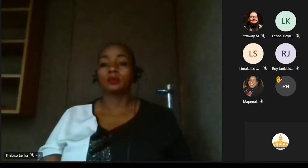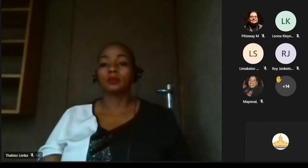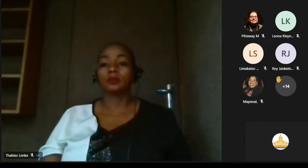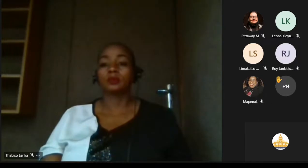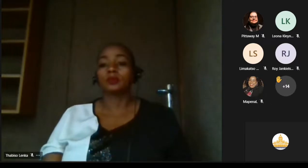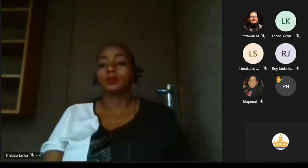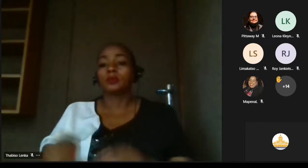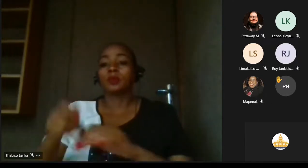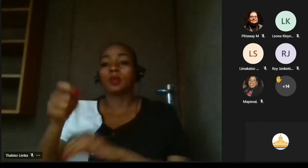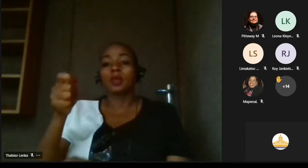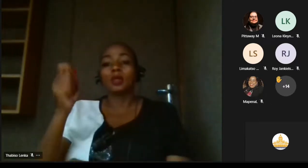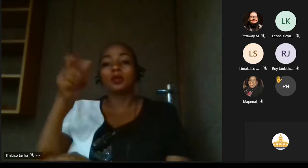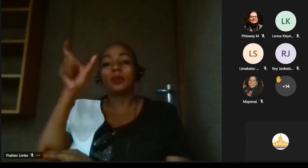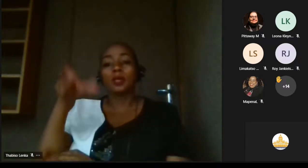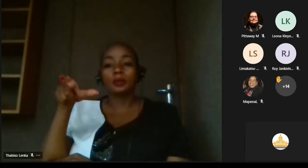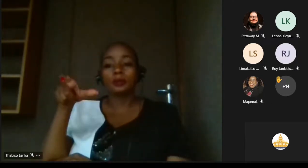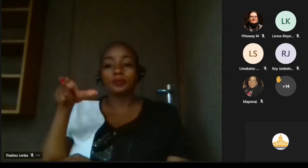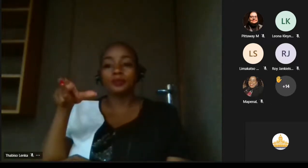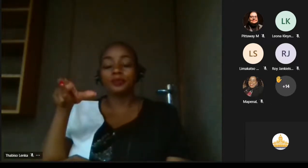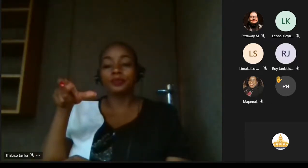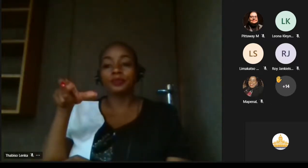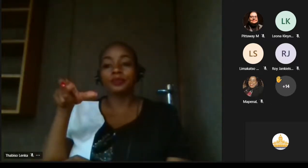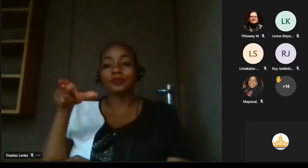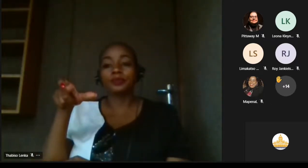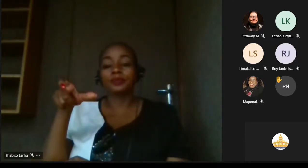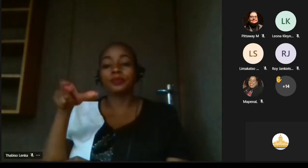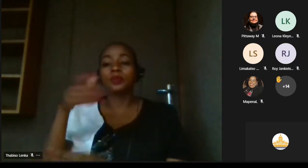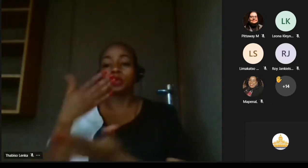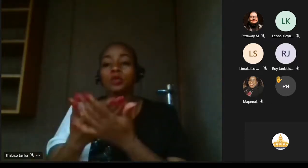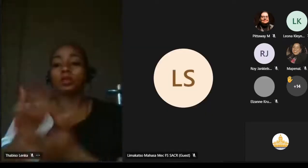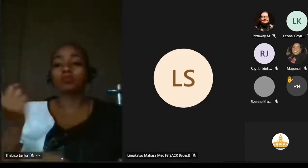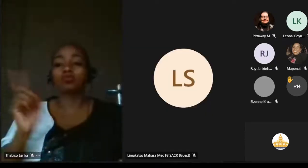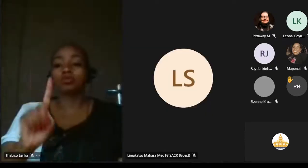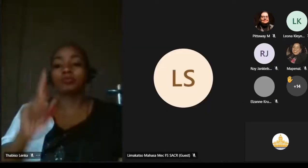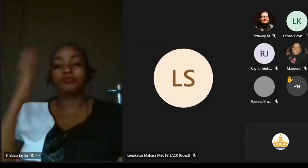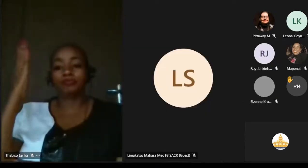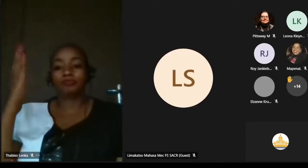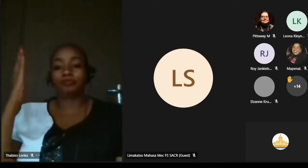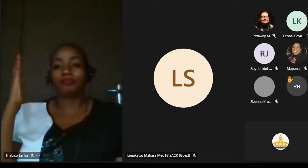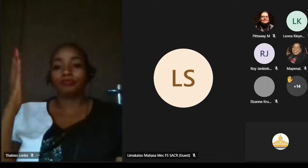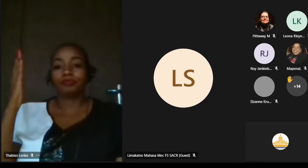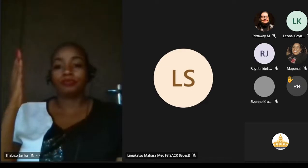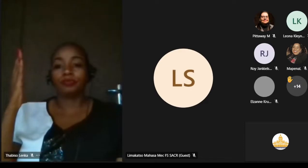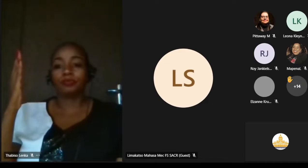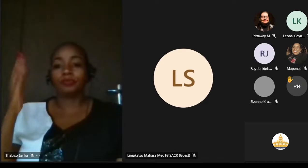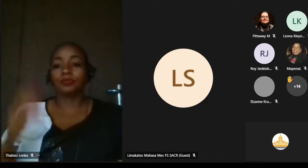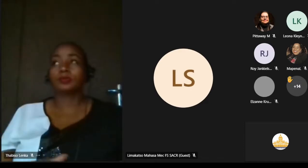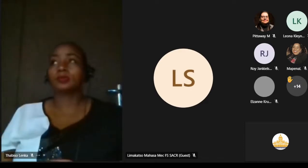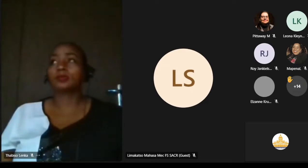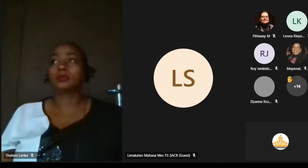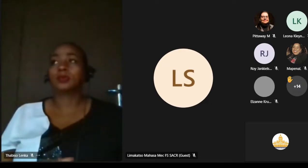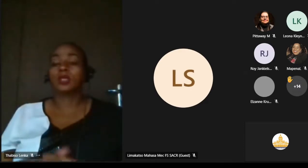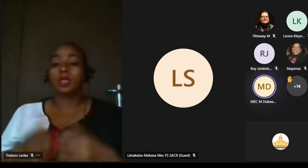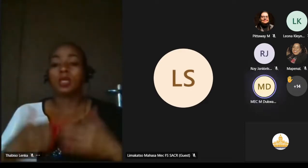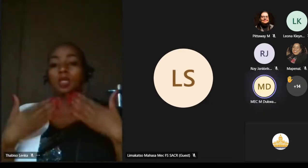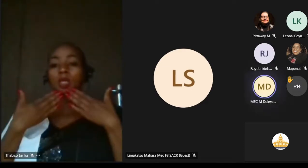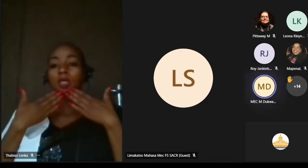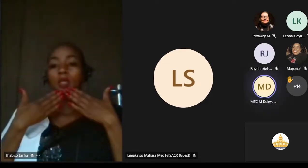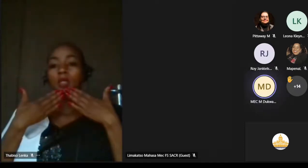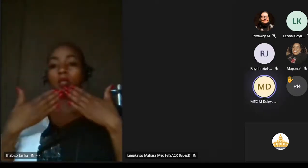Honorable Speaker. Yes, Honorable MEC, you may address the House. Thank you very much for